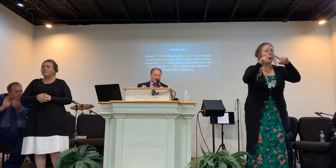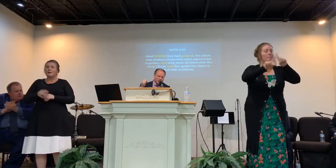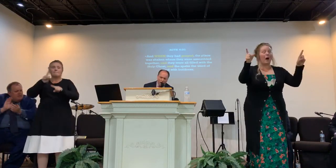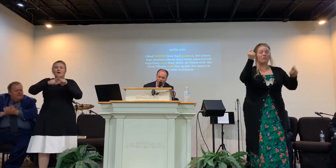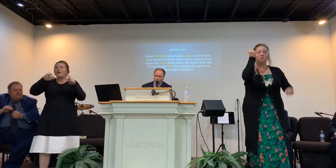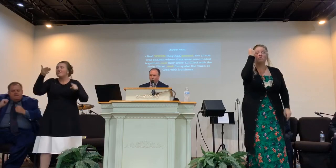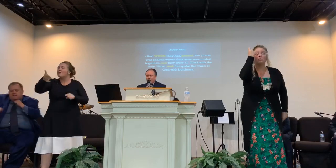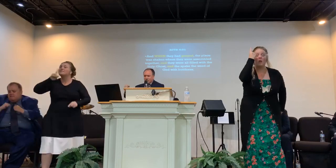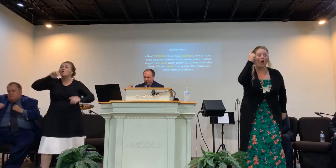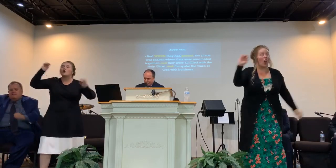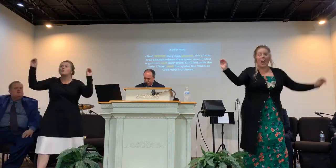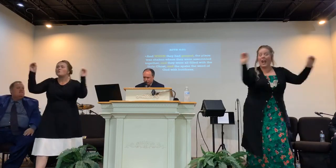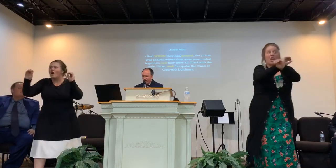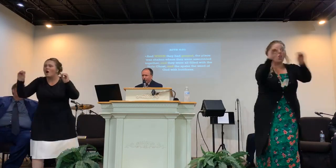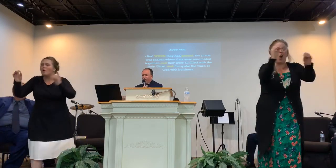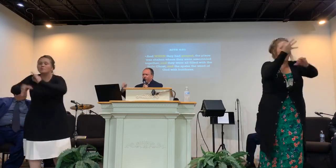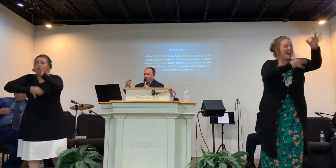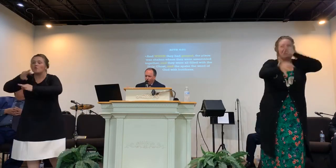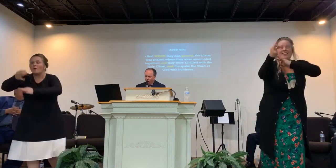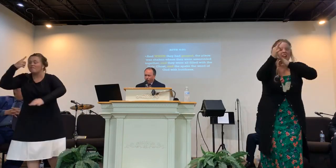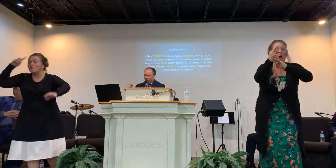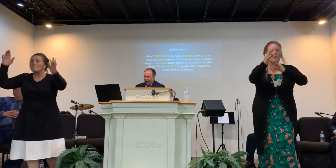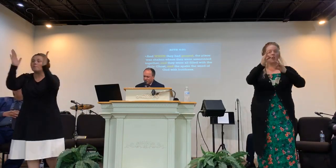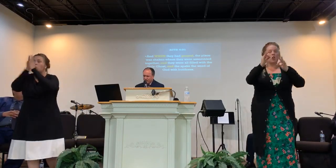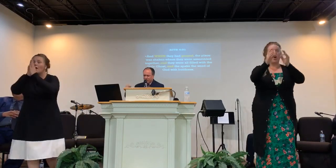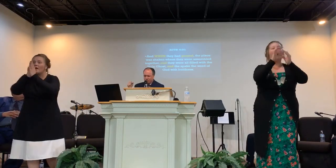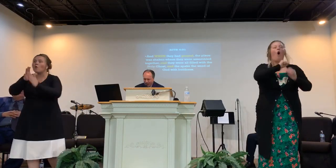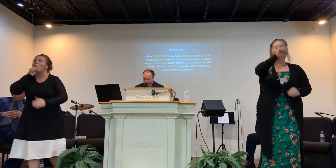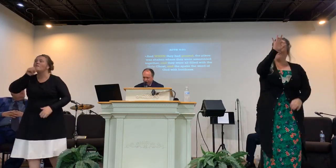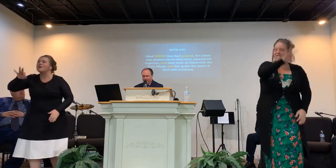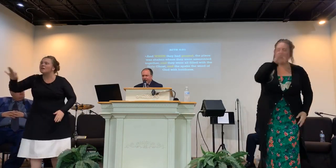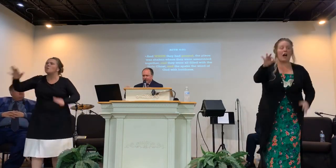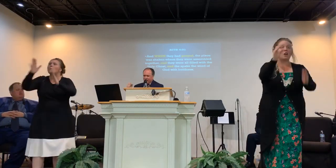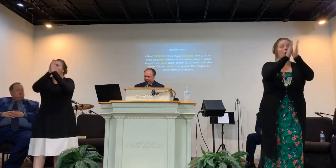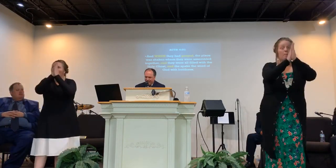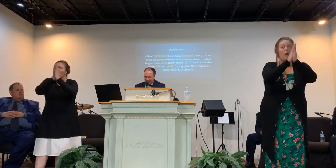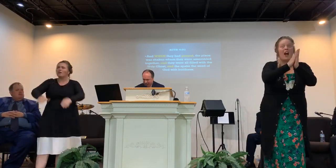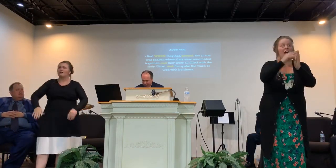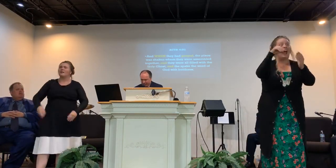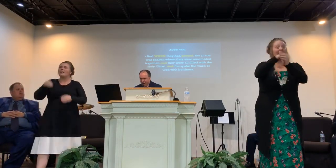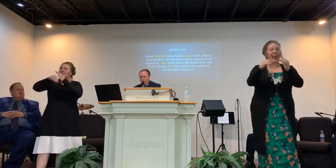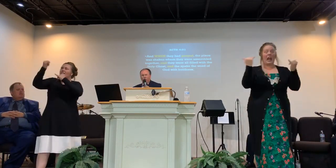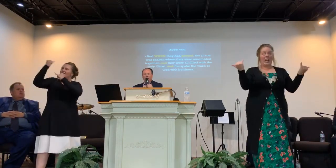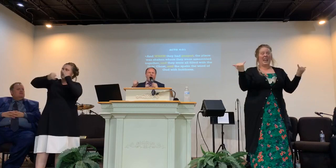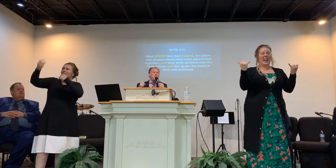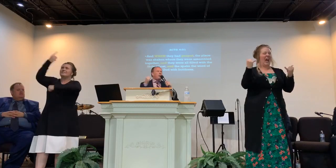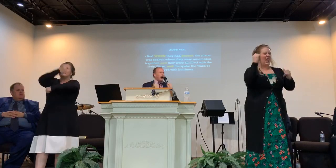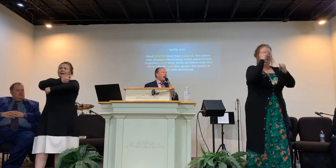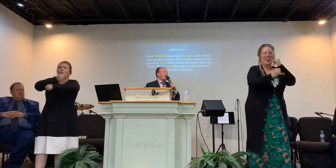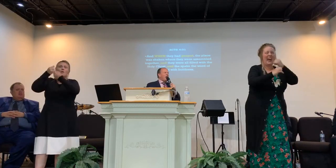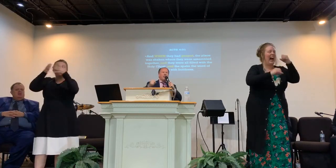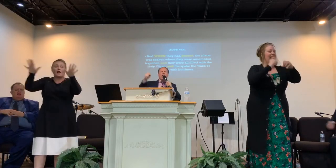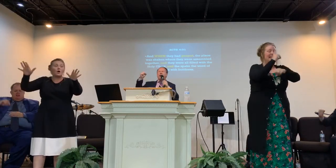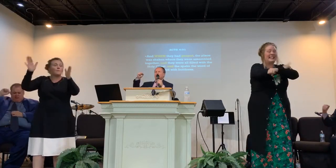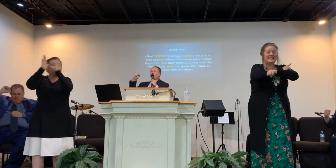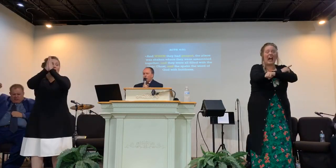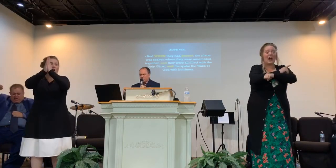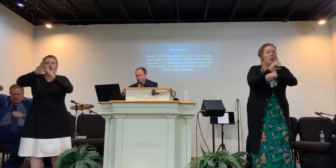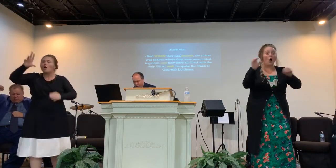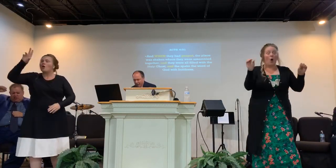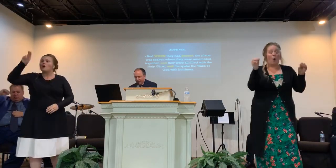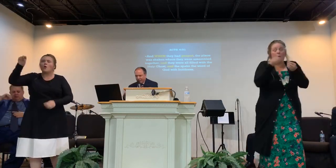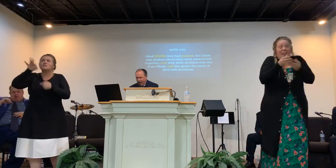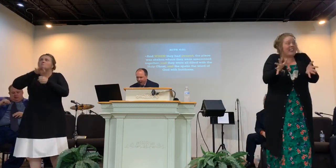there is no substitute for old-fashioned prayer in the last day. Without prayer, there is